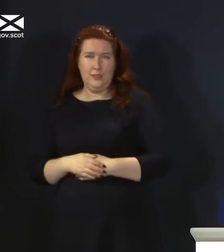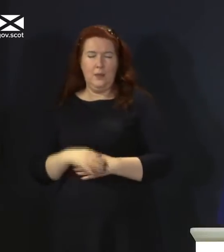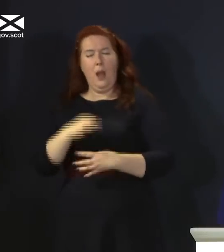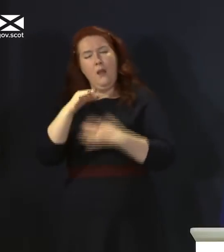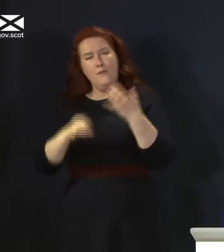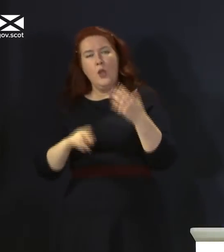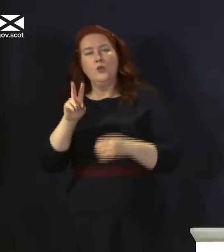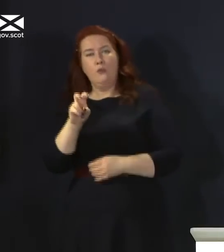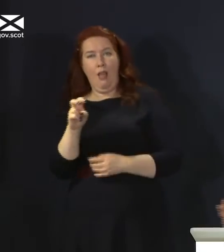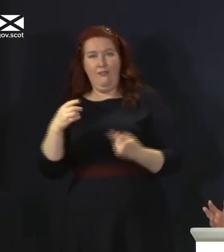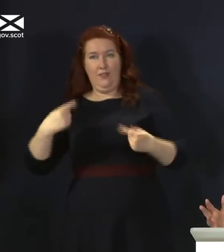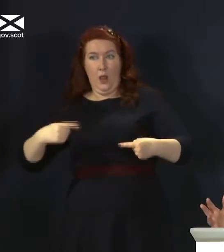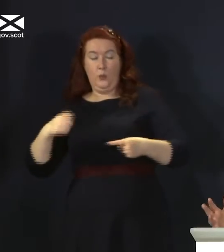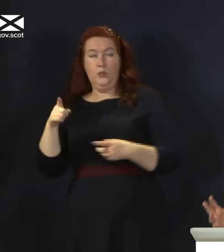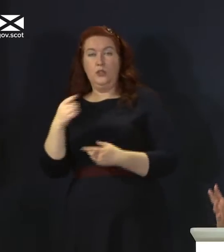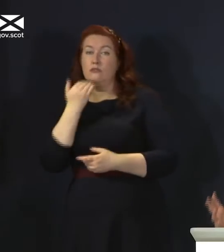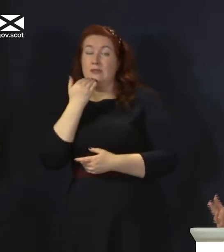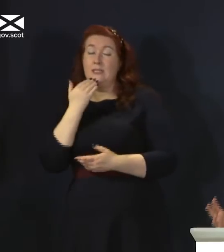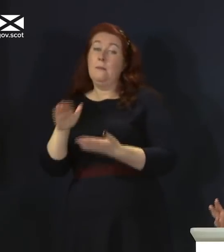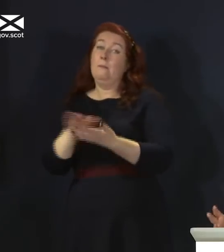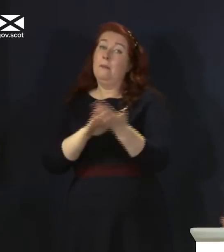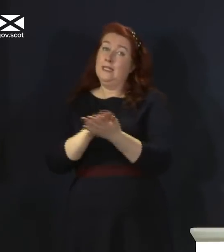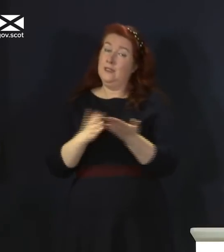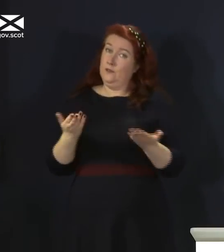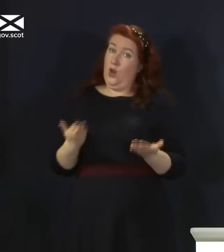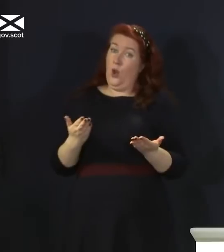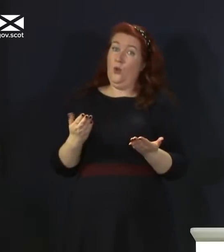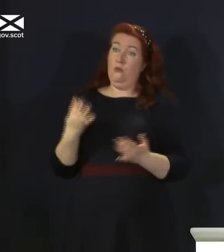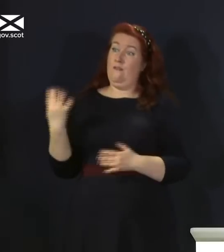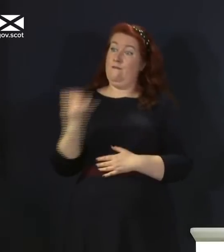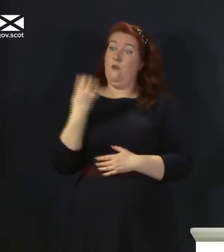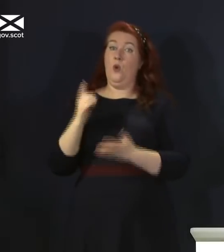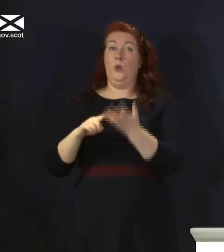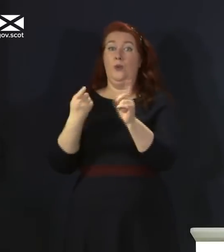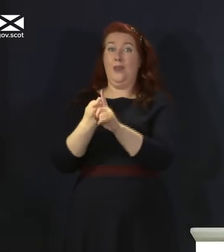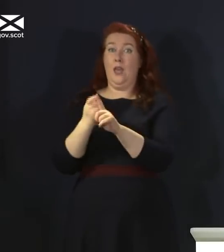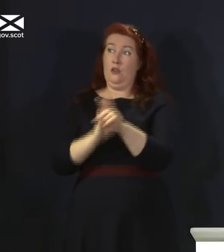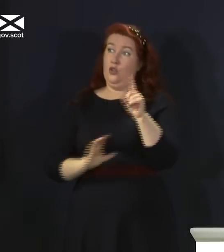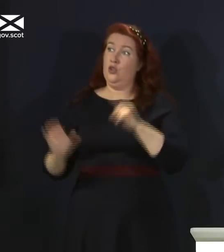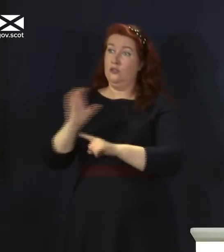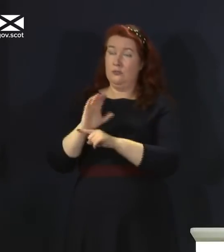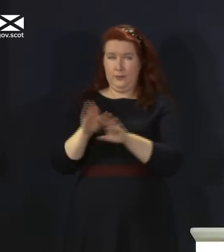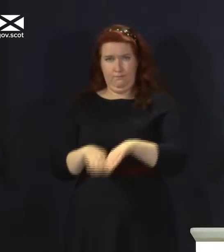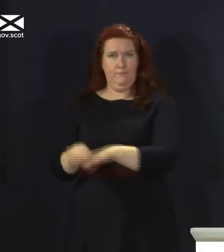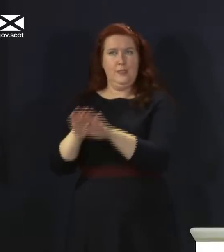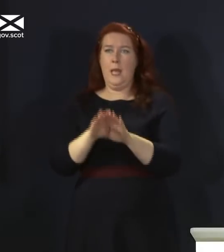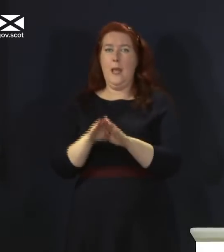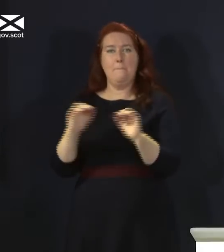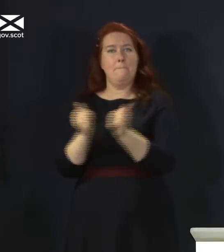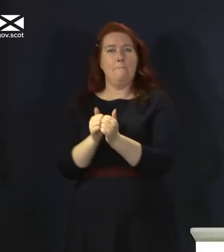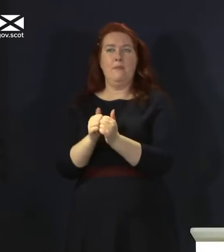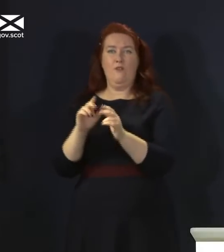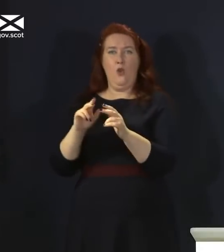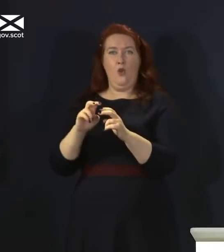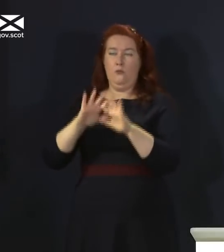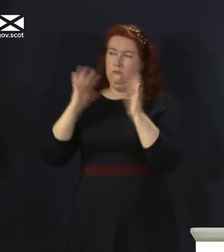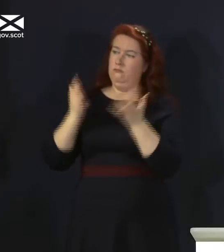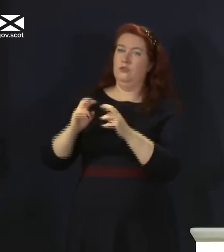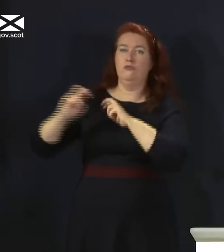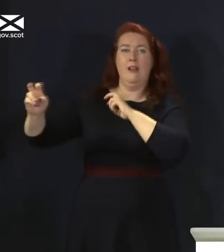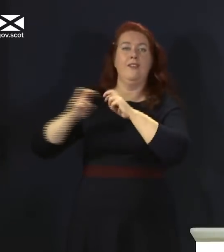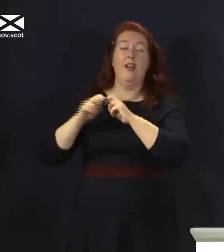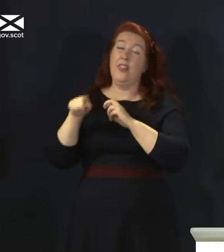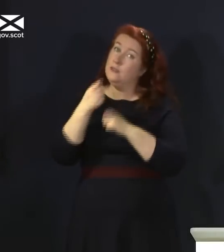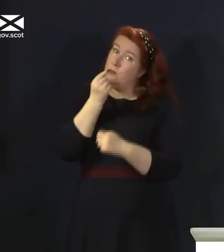means that as of now, we have a consistent 4 nations position on international travel. I think that is positive, and it has been made possible because